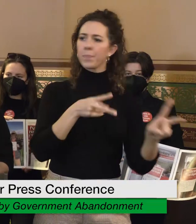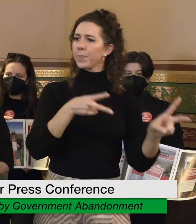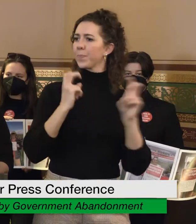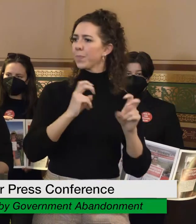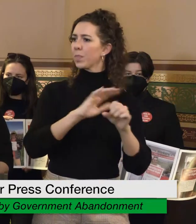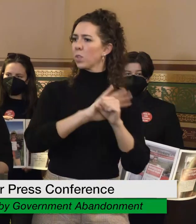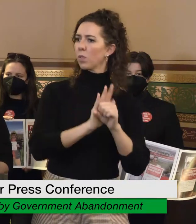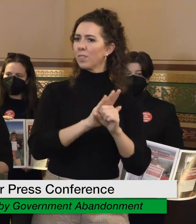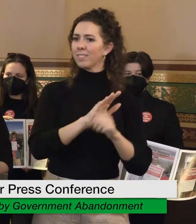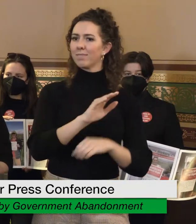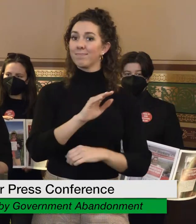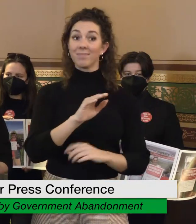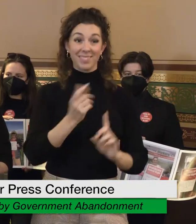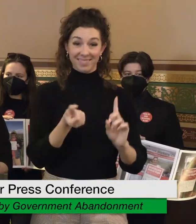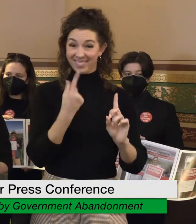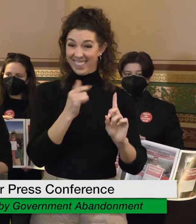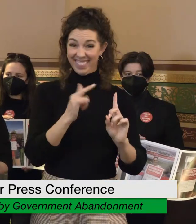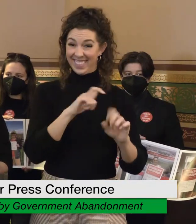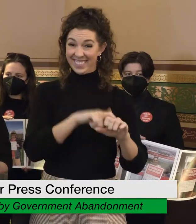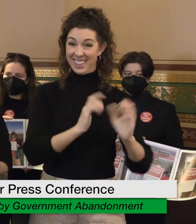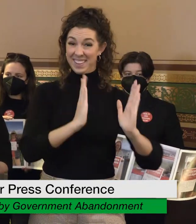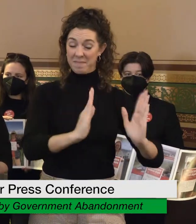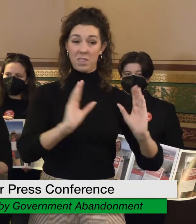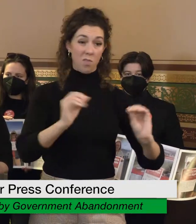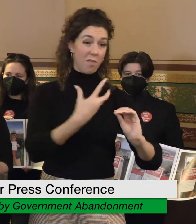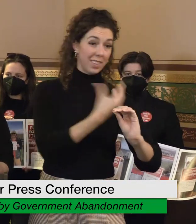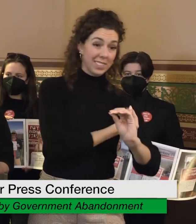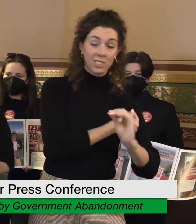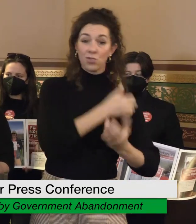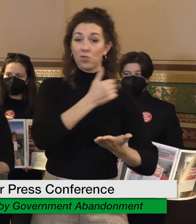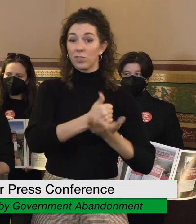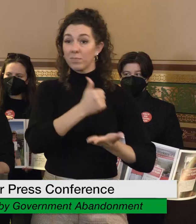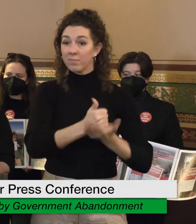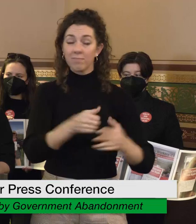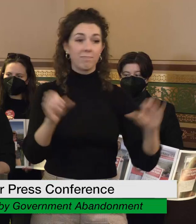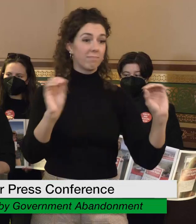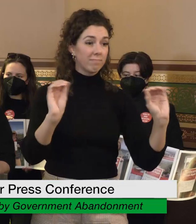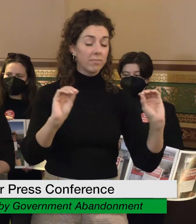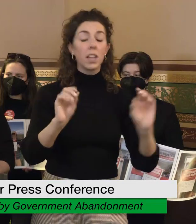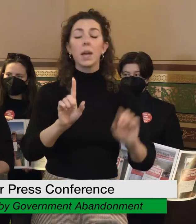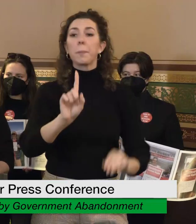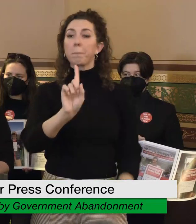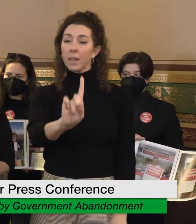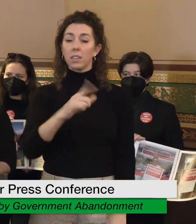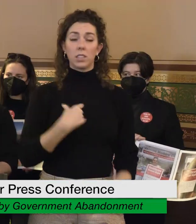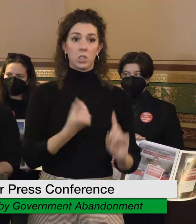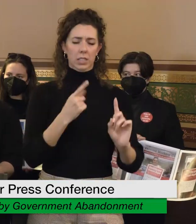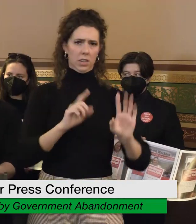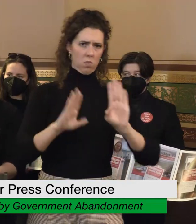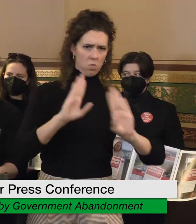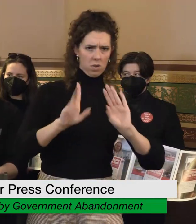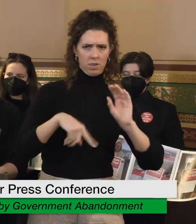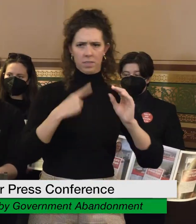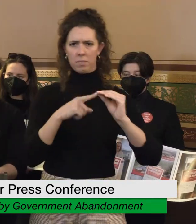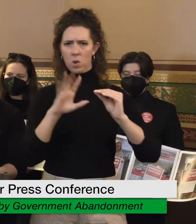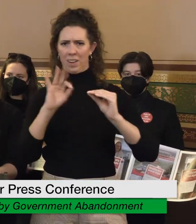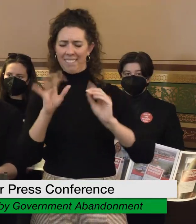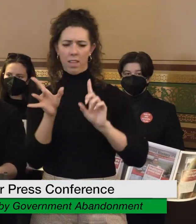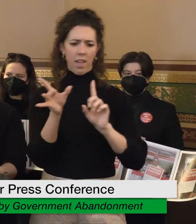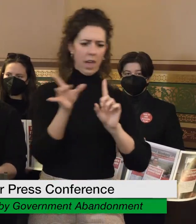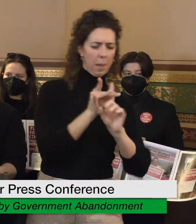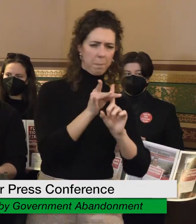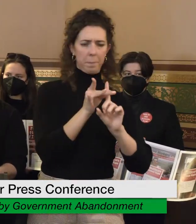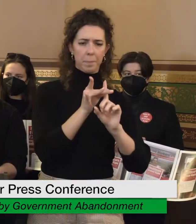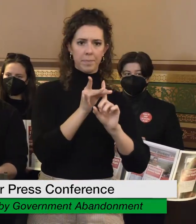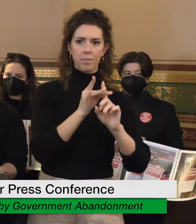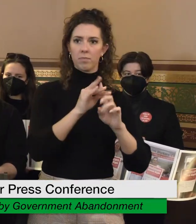virus which at the time had no vaccine nor treatment. However, I didn't have to worry about whether contracting COVID would